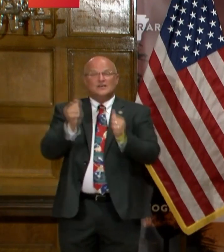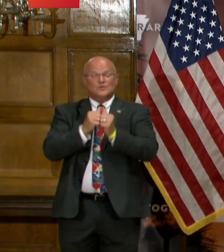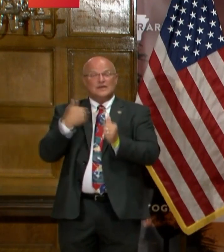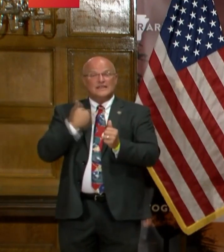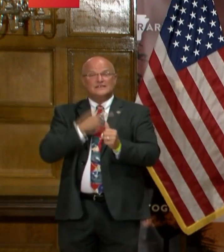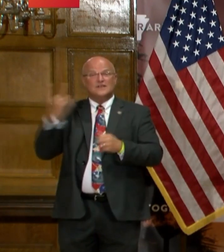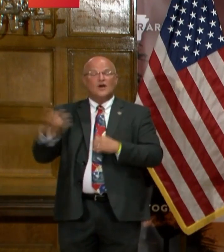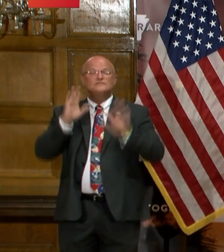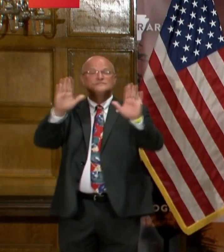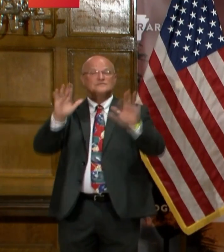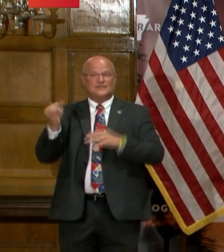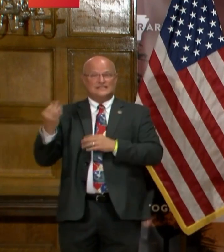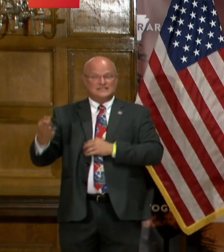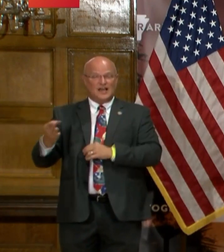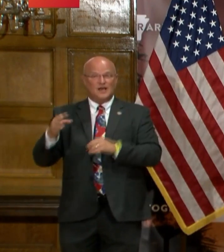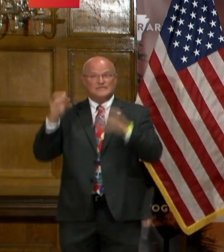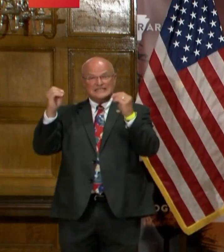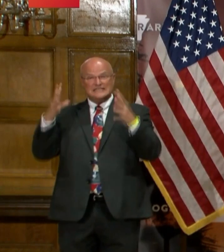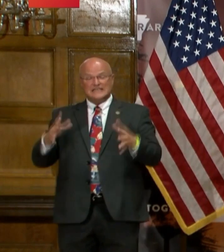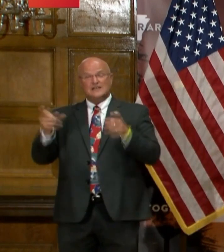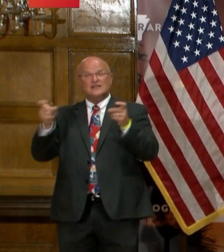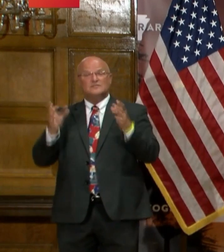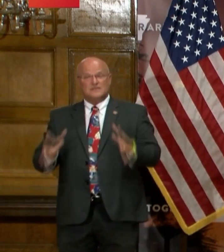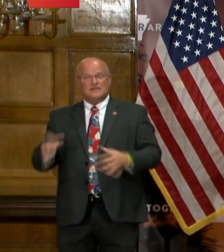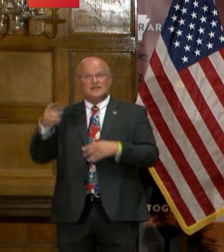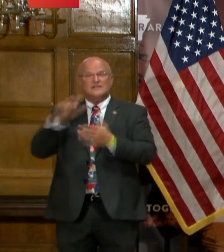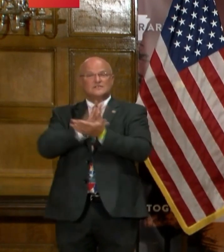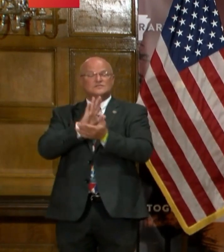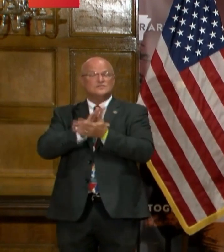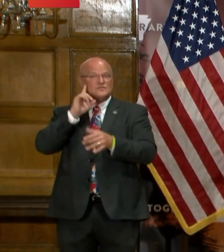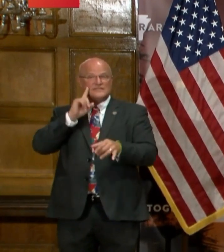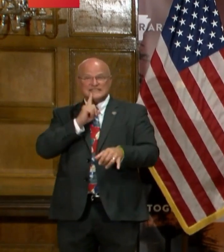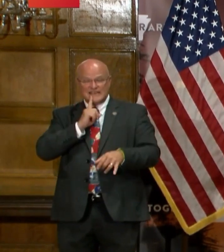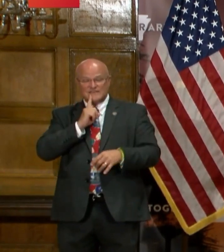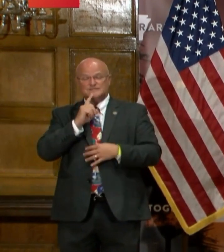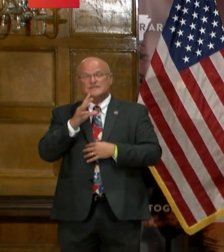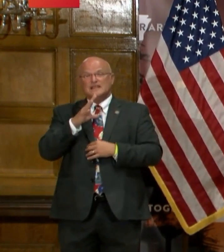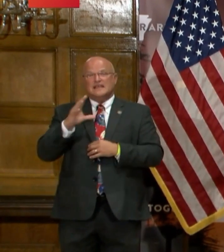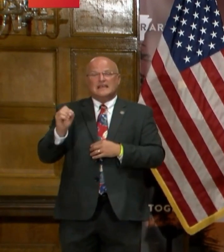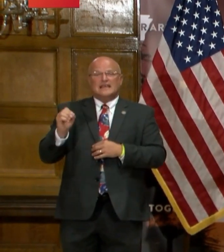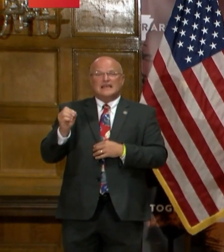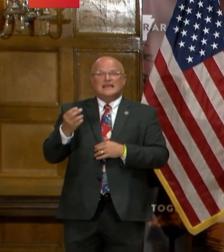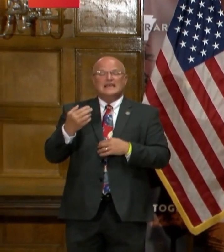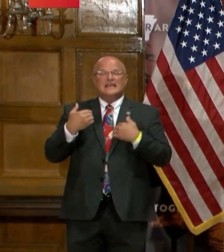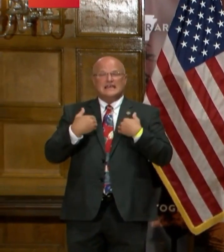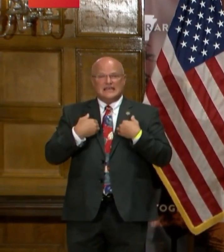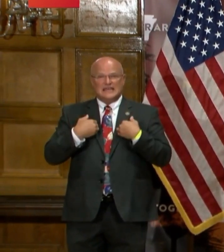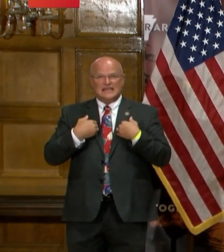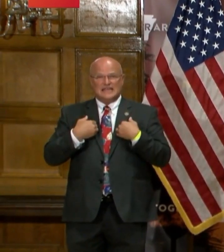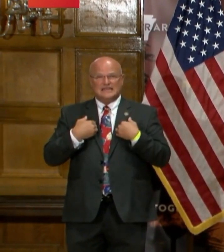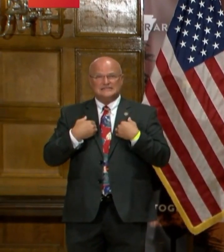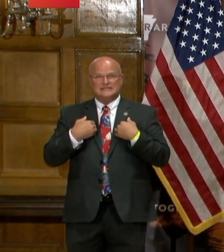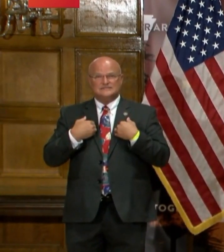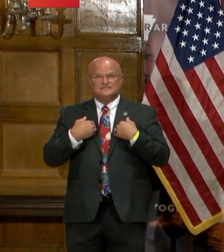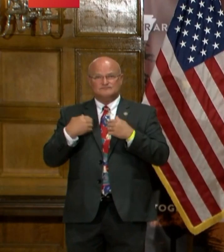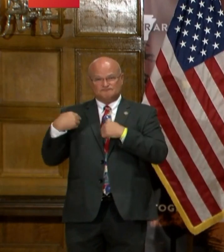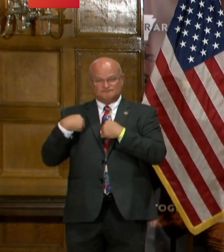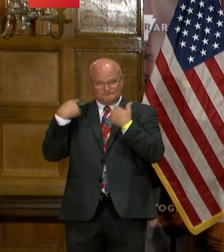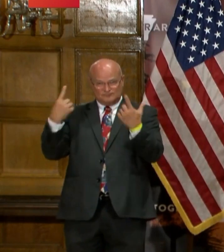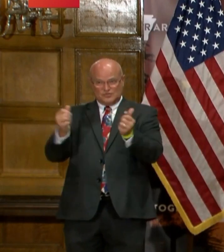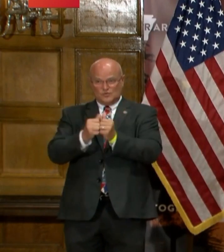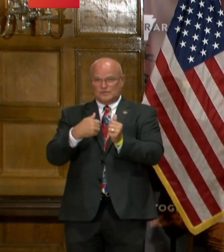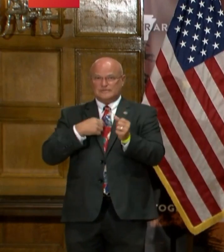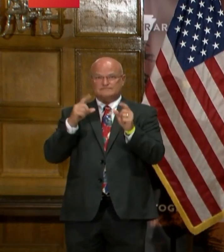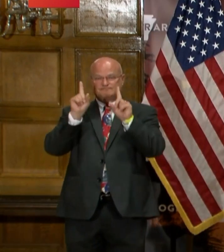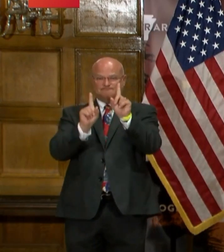us, who's always done a great job as a teacher and administrator of the School of the Deaf, and has been with